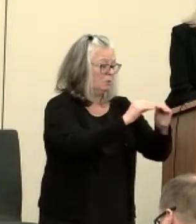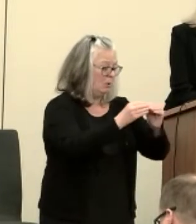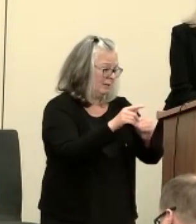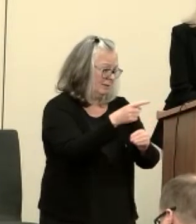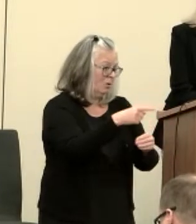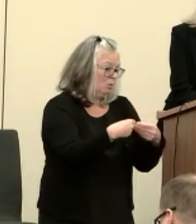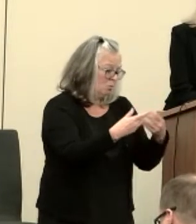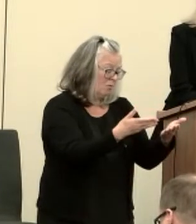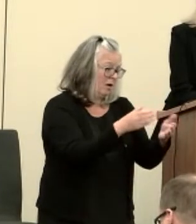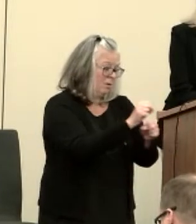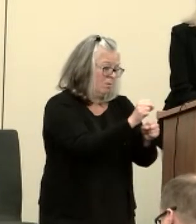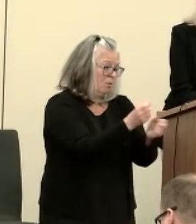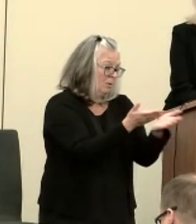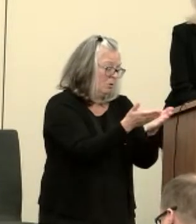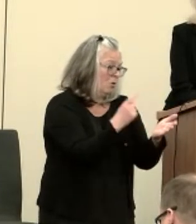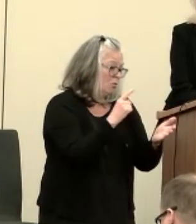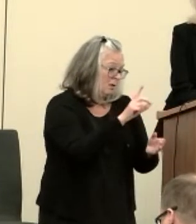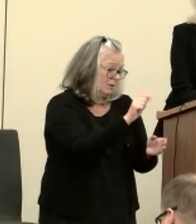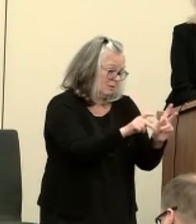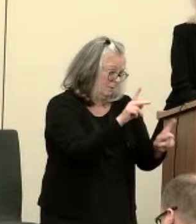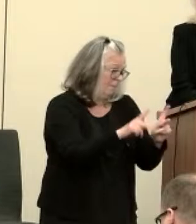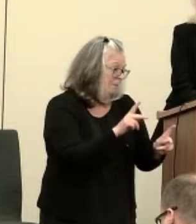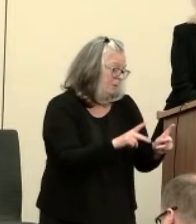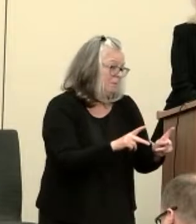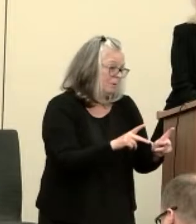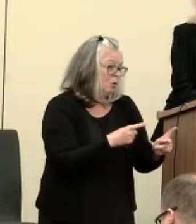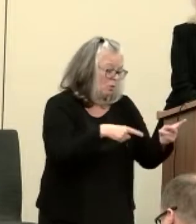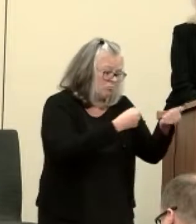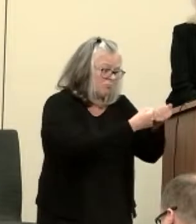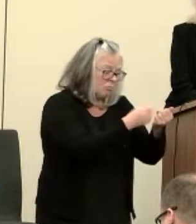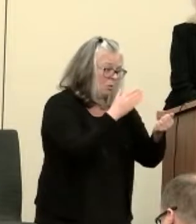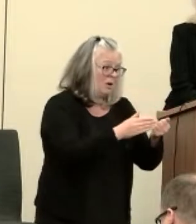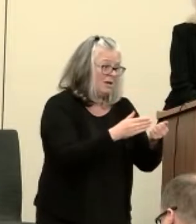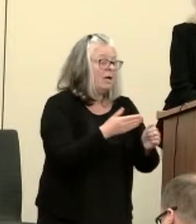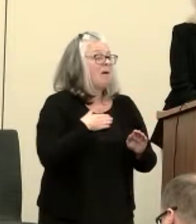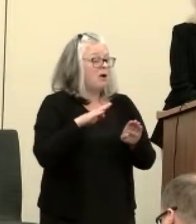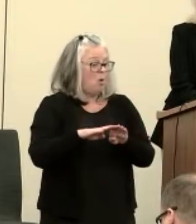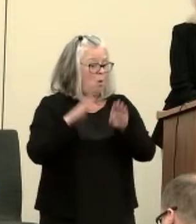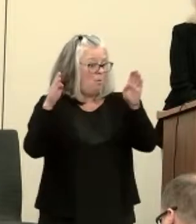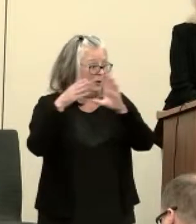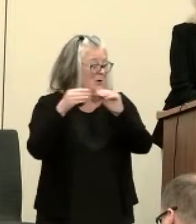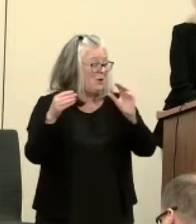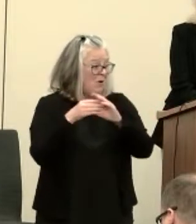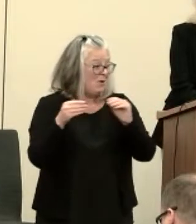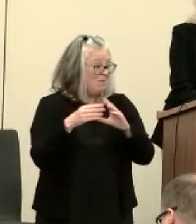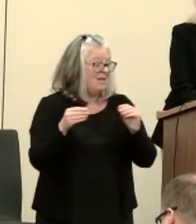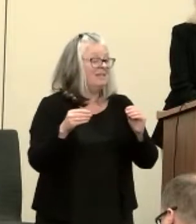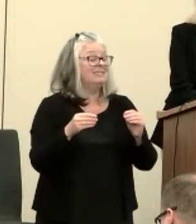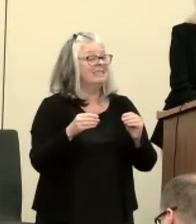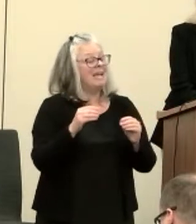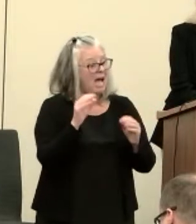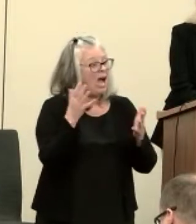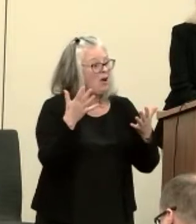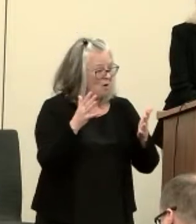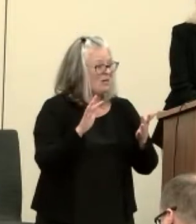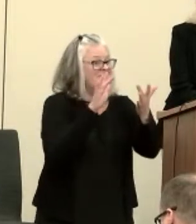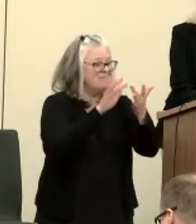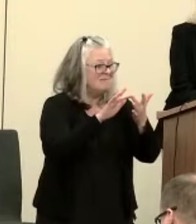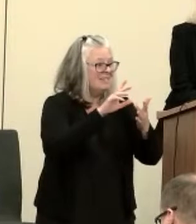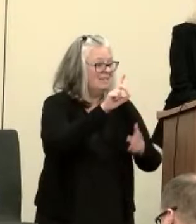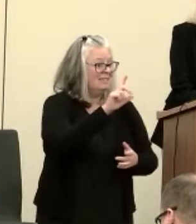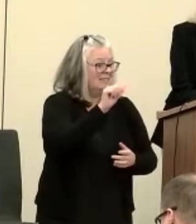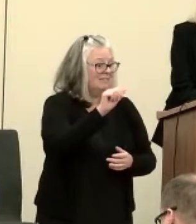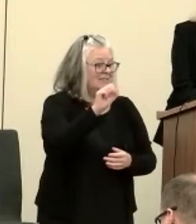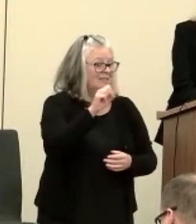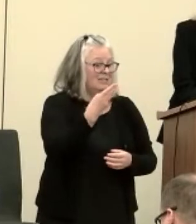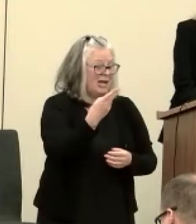employment services for persons with disabilities. I said earlier in my opening comments that I had the opportunity to visit with Dash, and